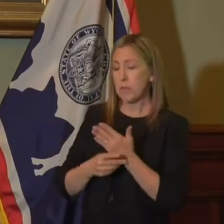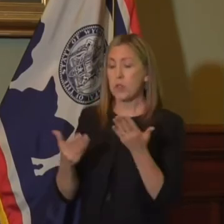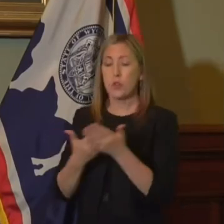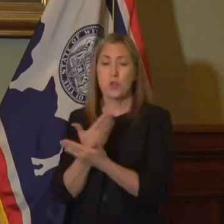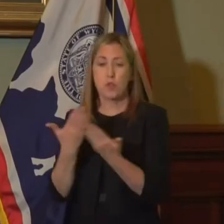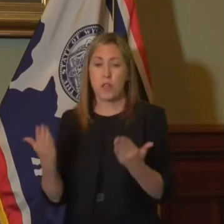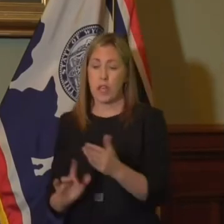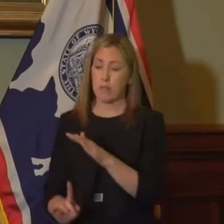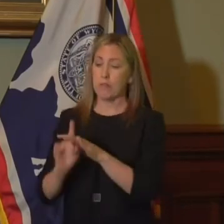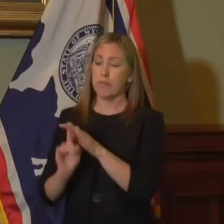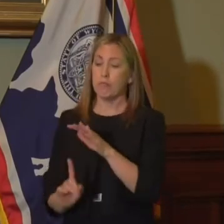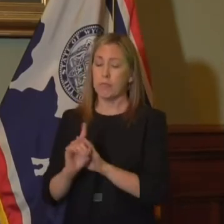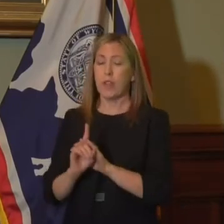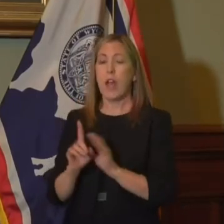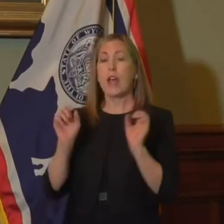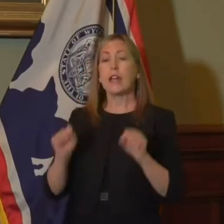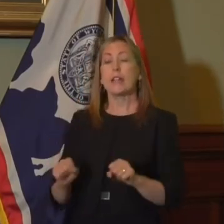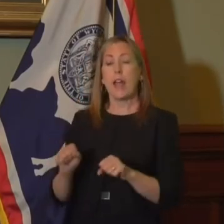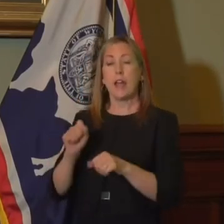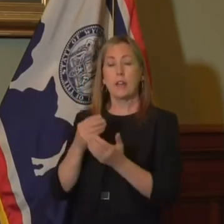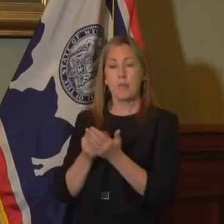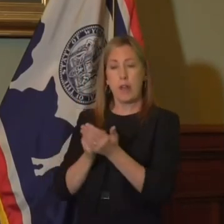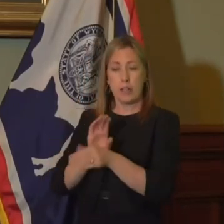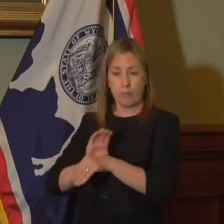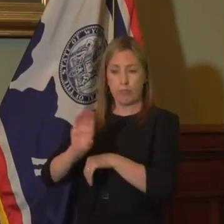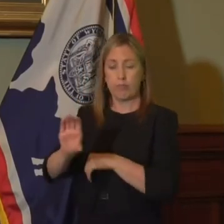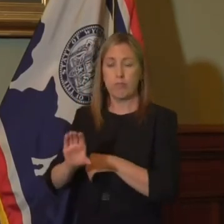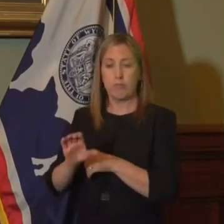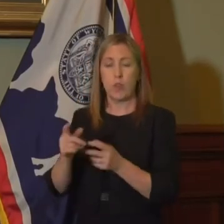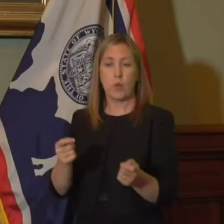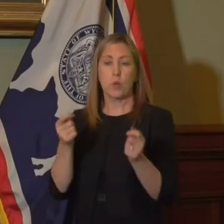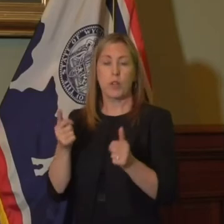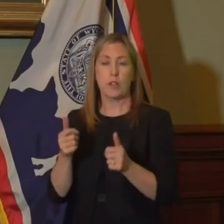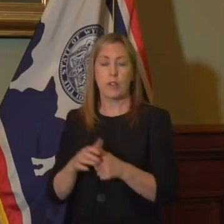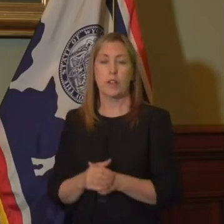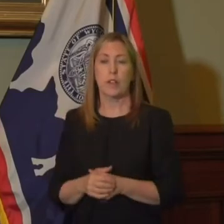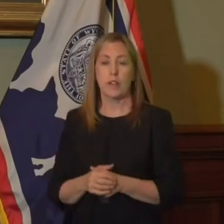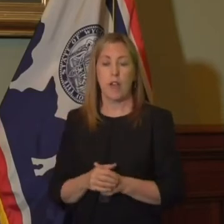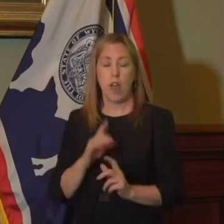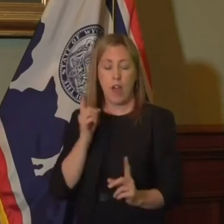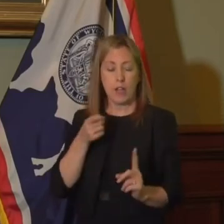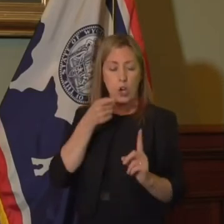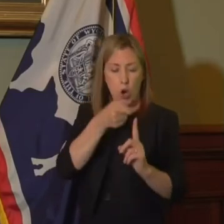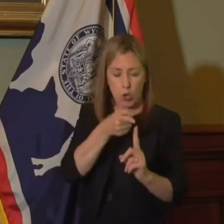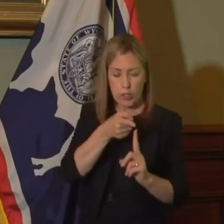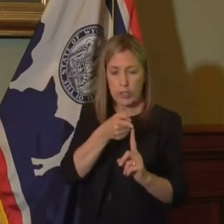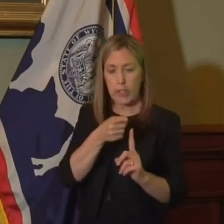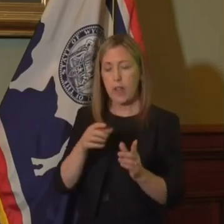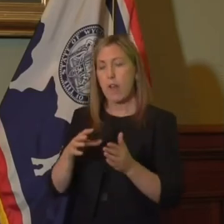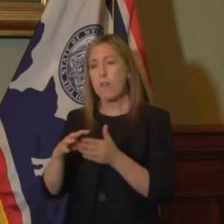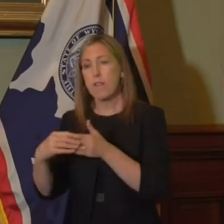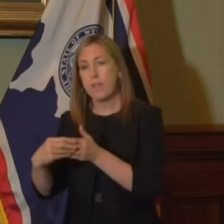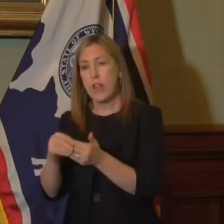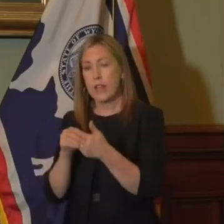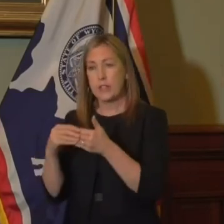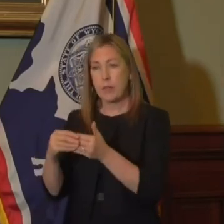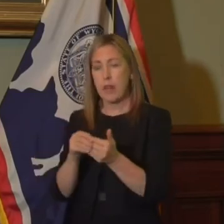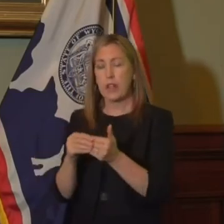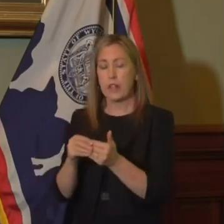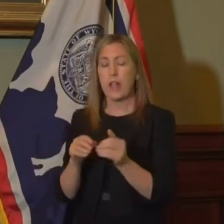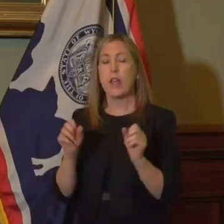and we can redeploy these monies relatively quickly. Targeting with flexibility, we can better respond to